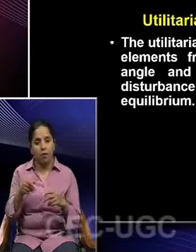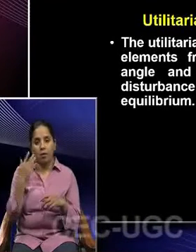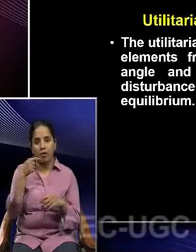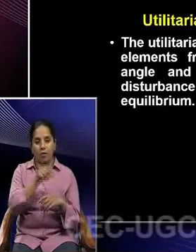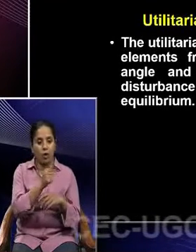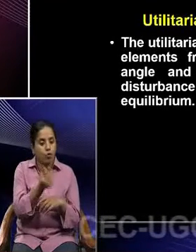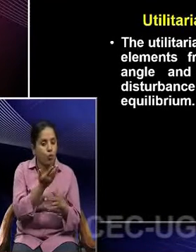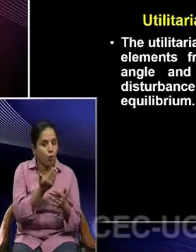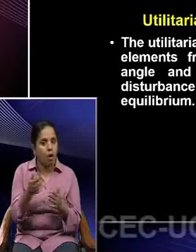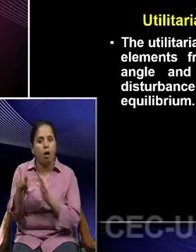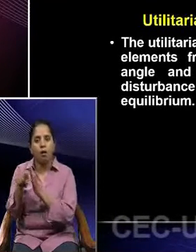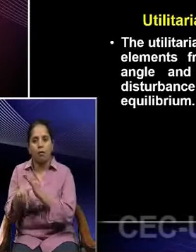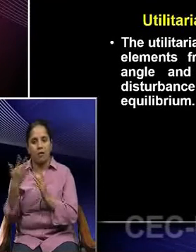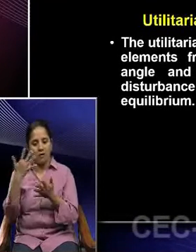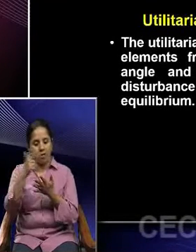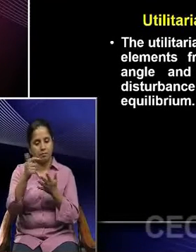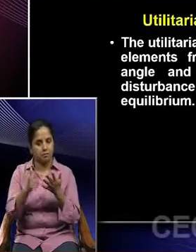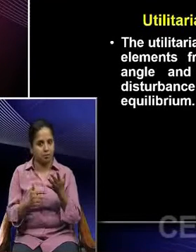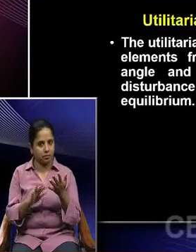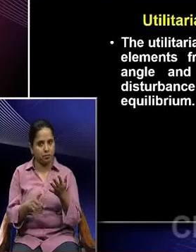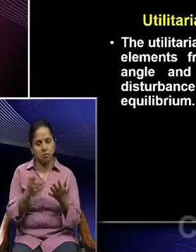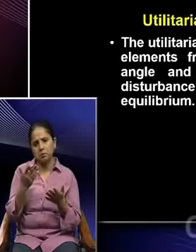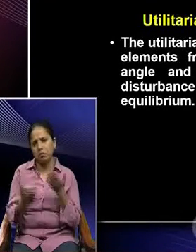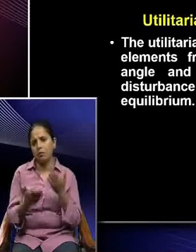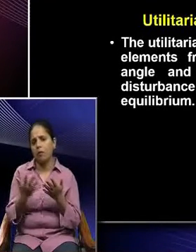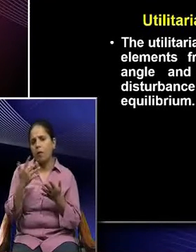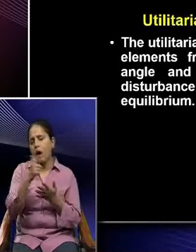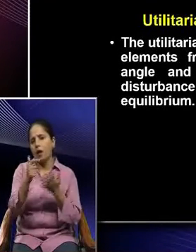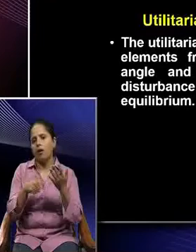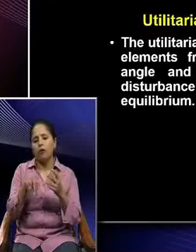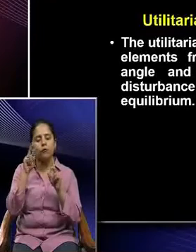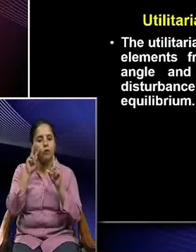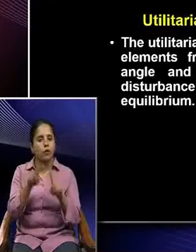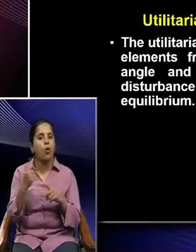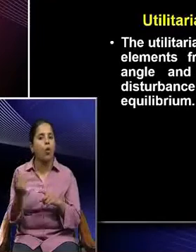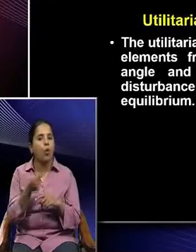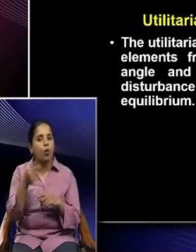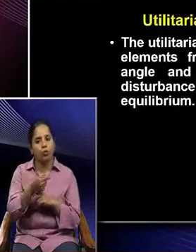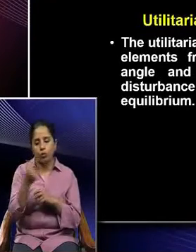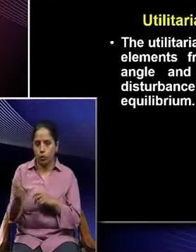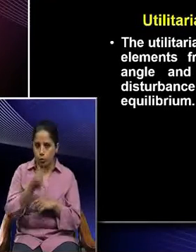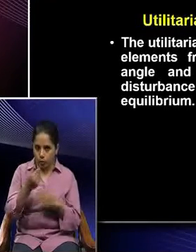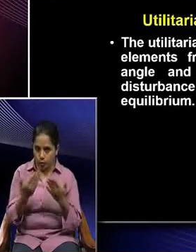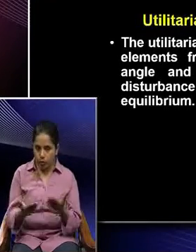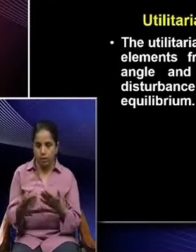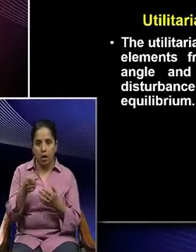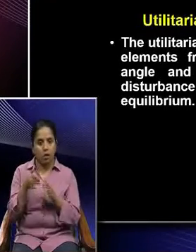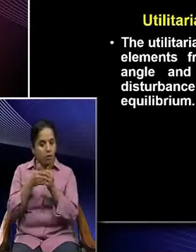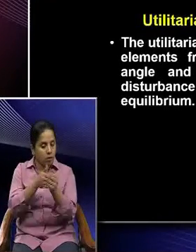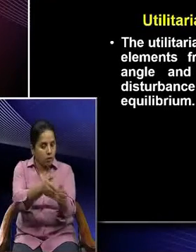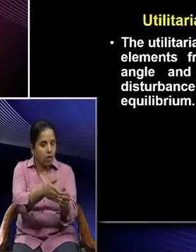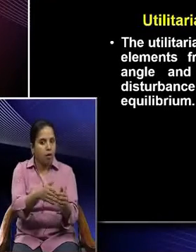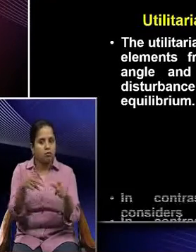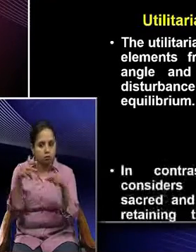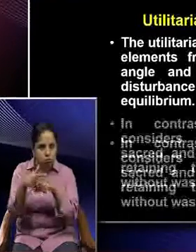were considering the 5 elements from merely a view of utilizing them and thereby leading to a disturbance in